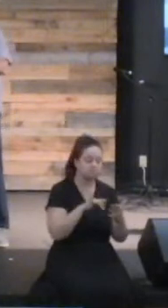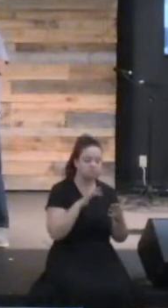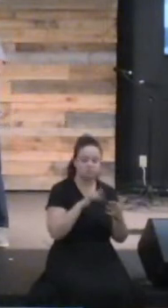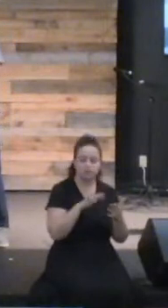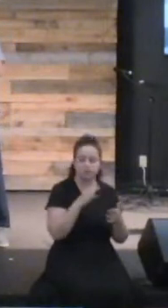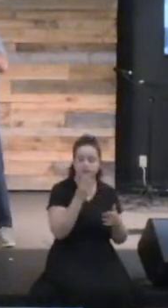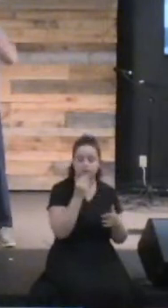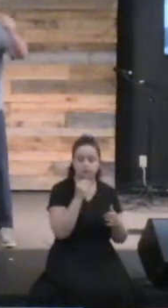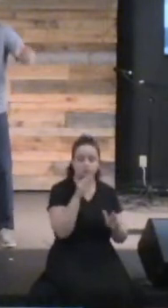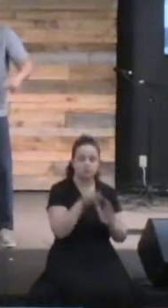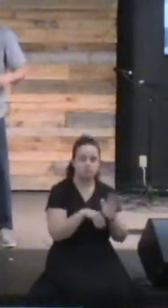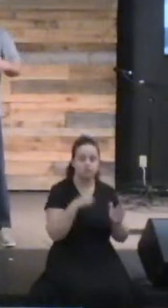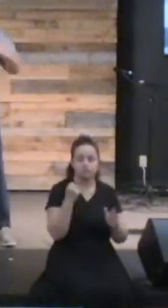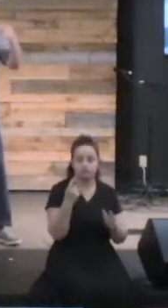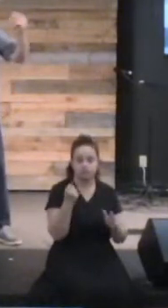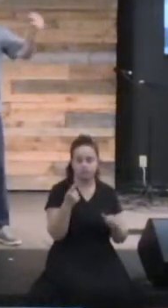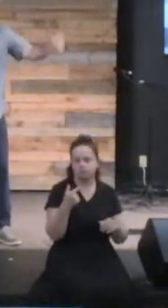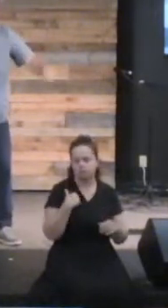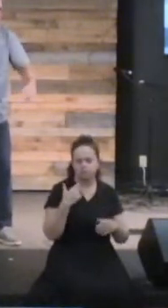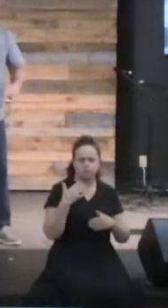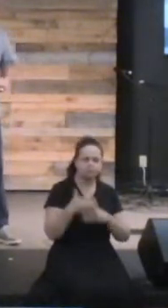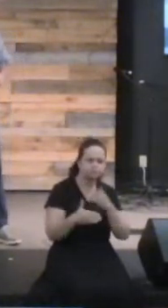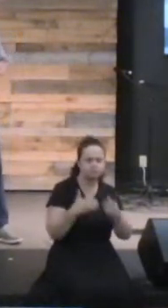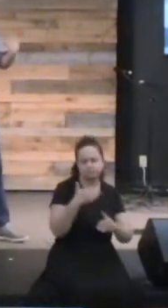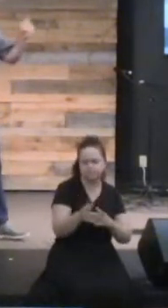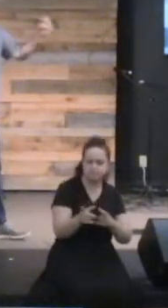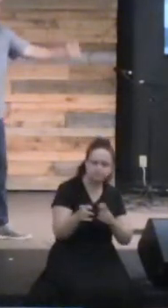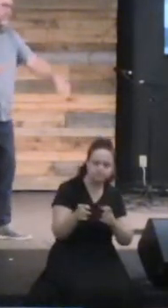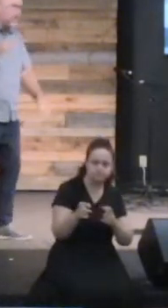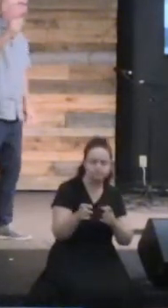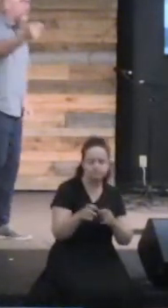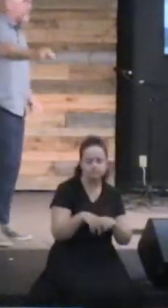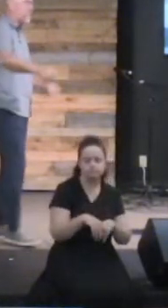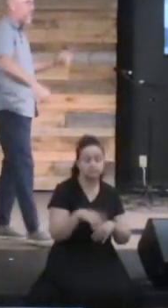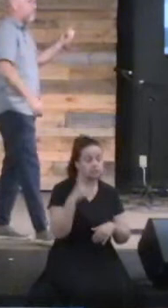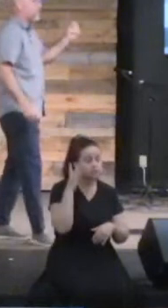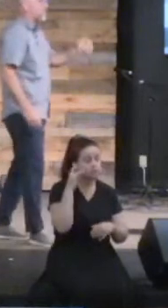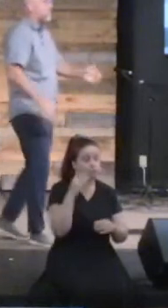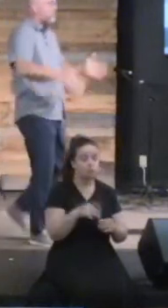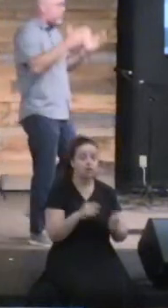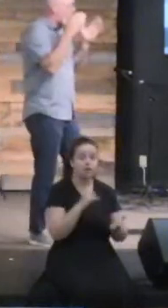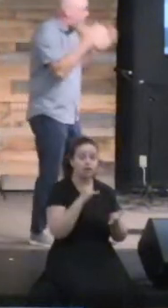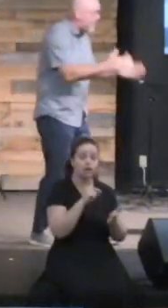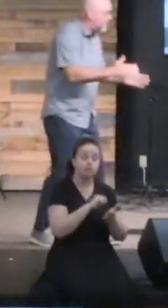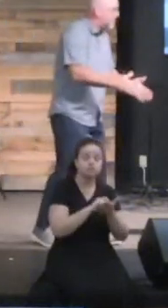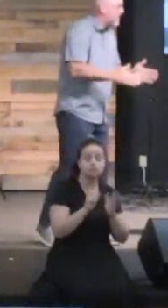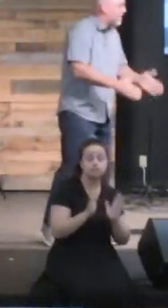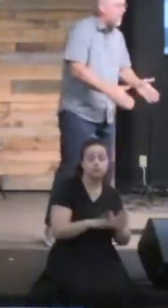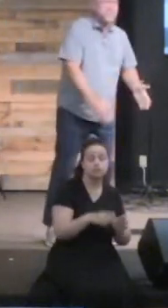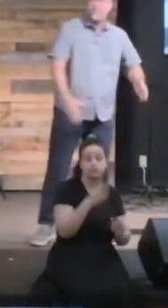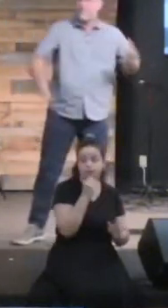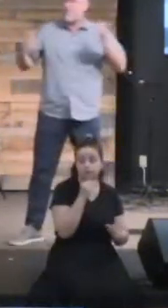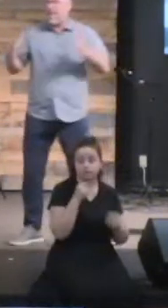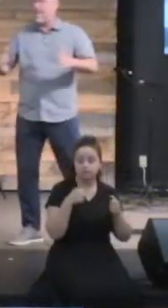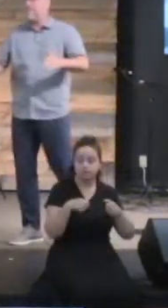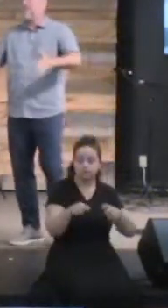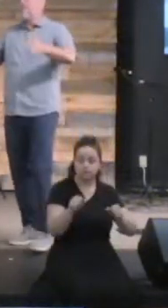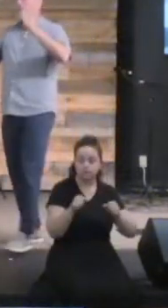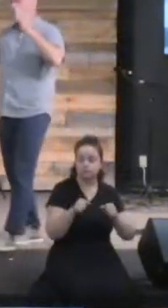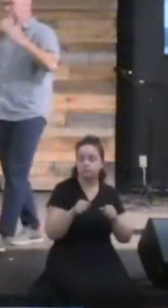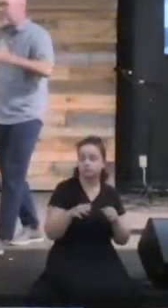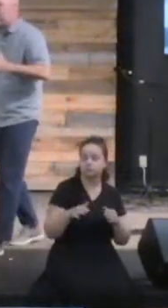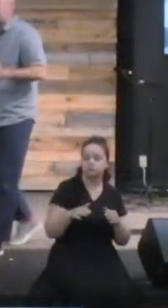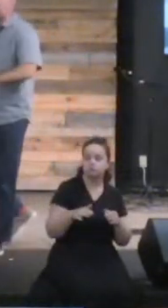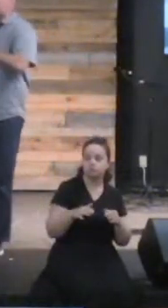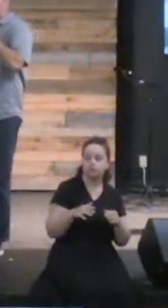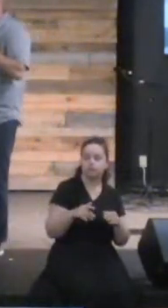Hebrews chapter 11. we have been kind of moving at a fast pace uh because the author of Hebrews is trying to get us to find